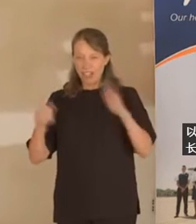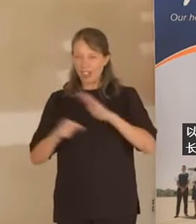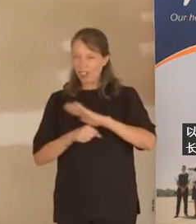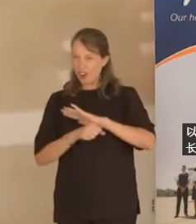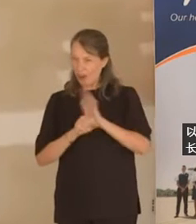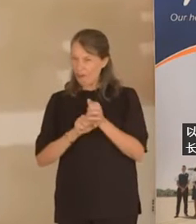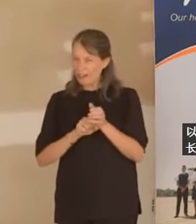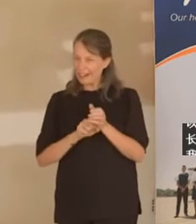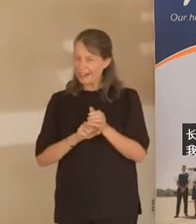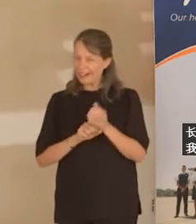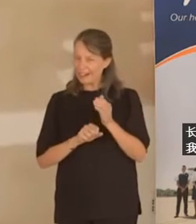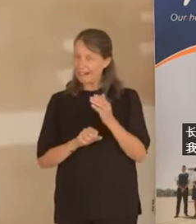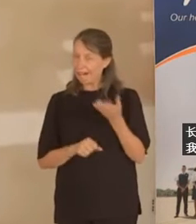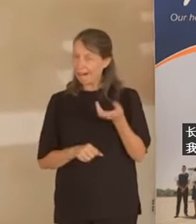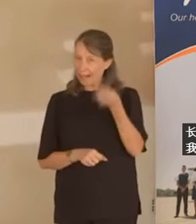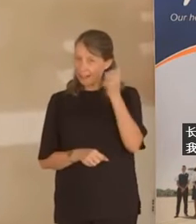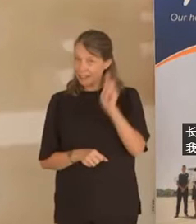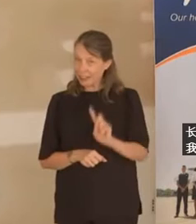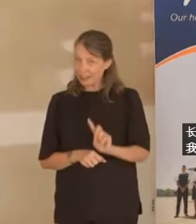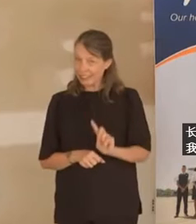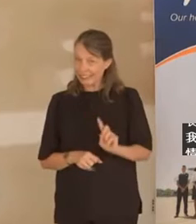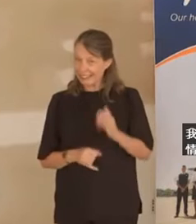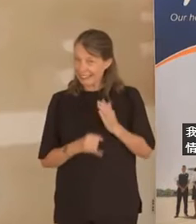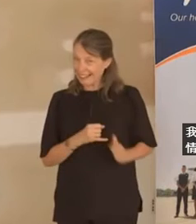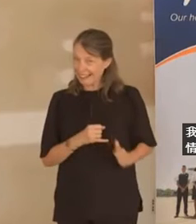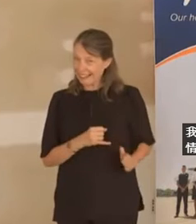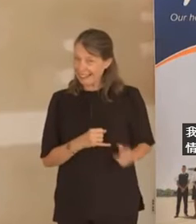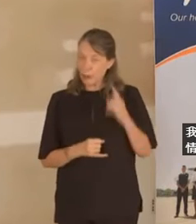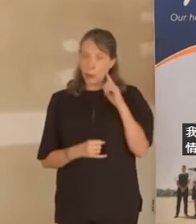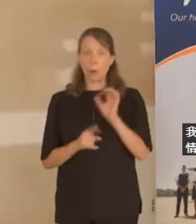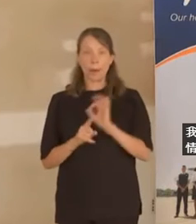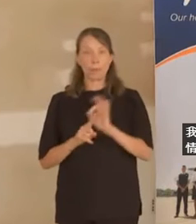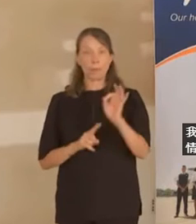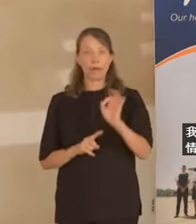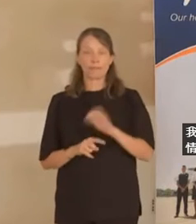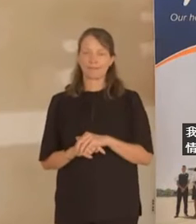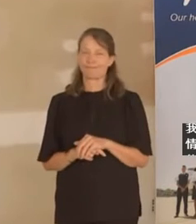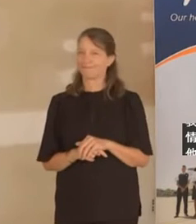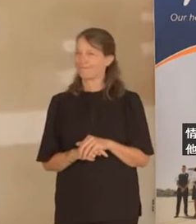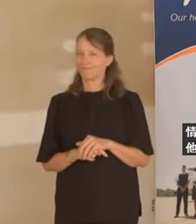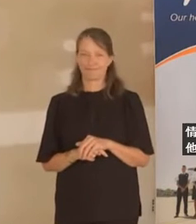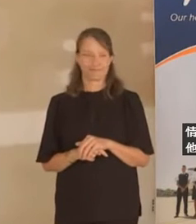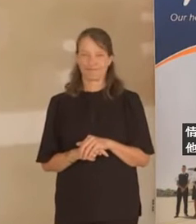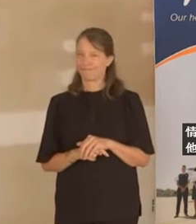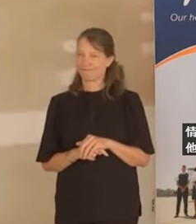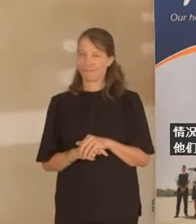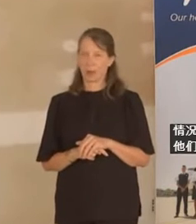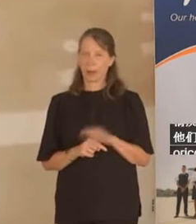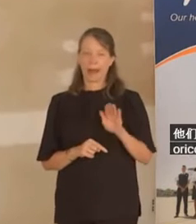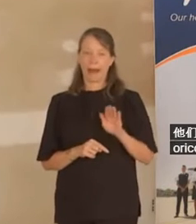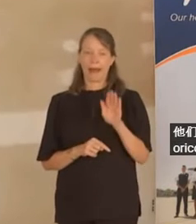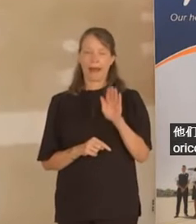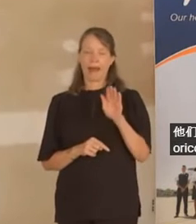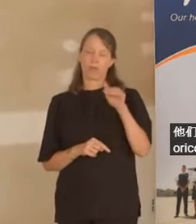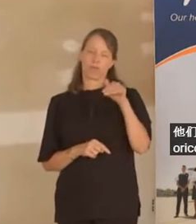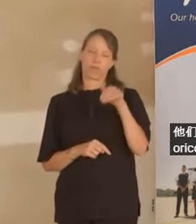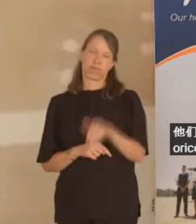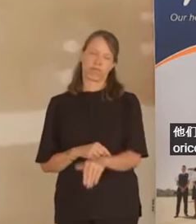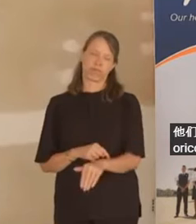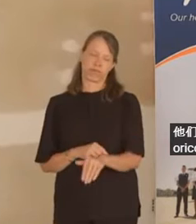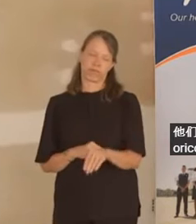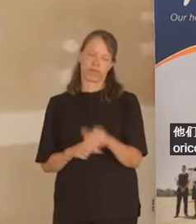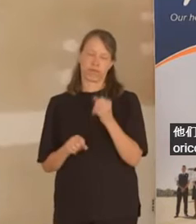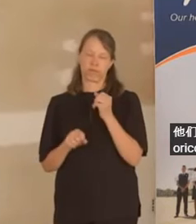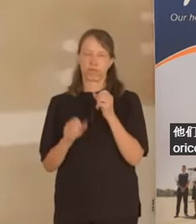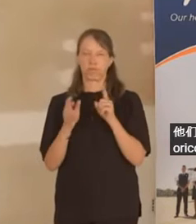end of last year, we thought that things would be improving, and indeed they did briefly, and then we had the Omicron